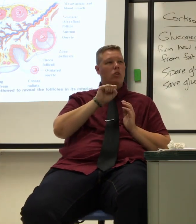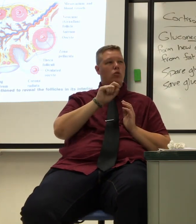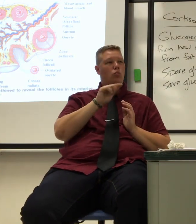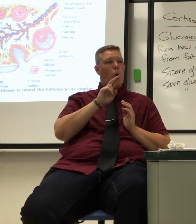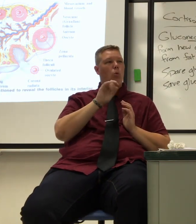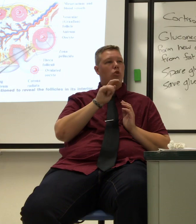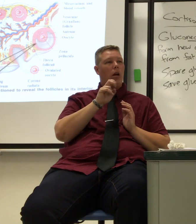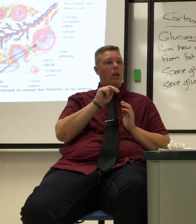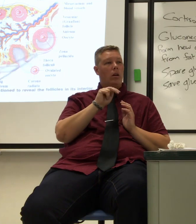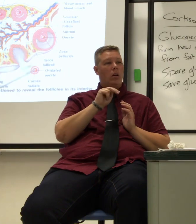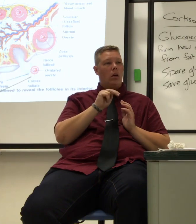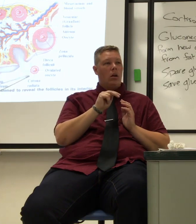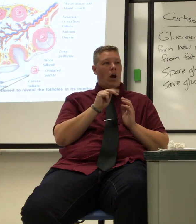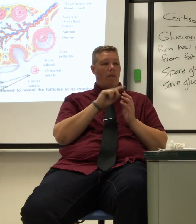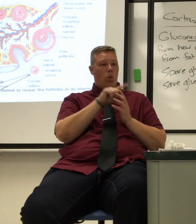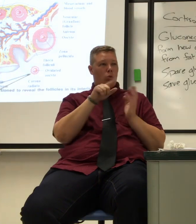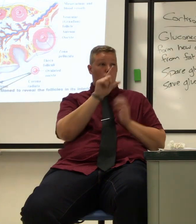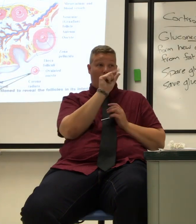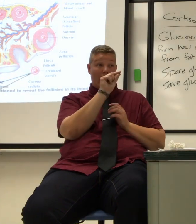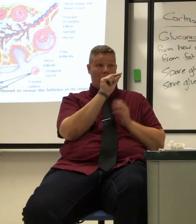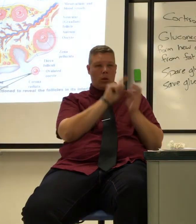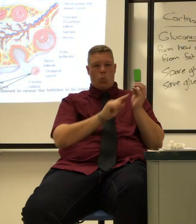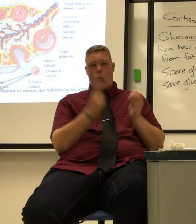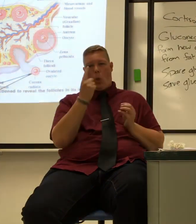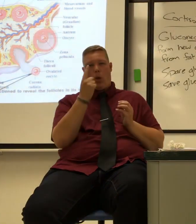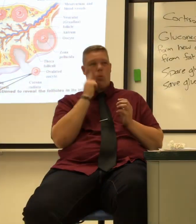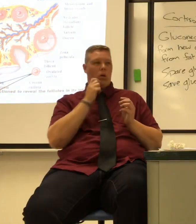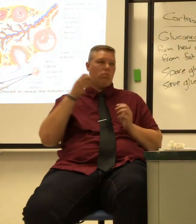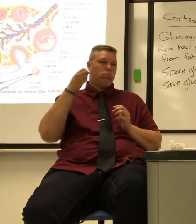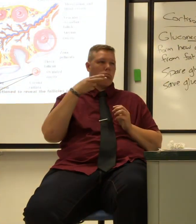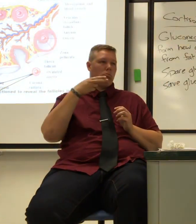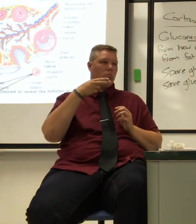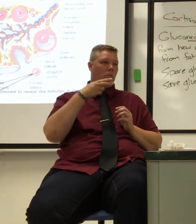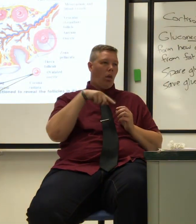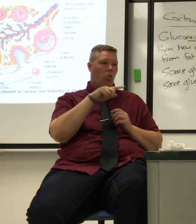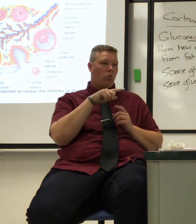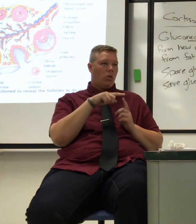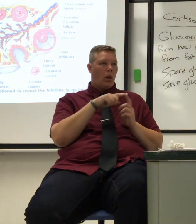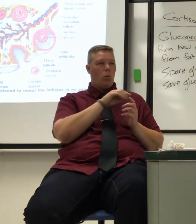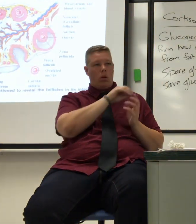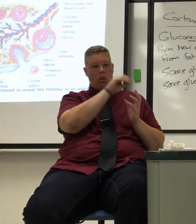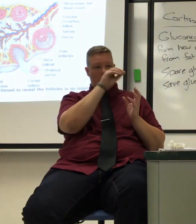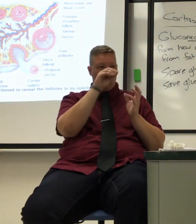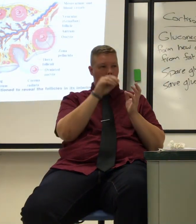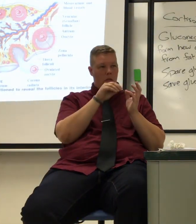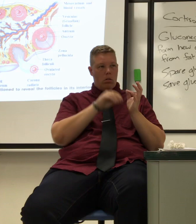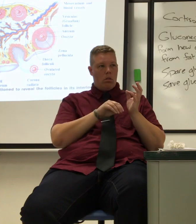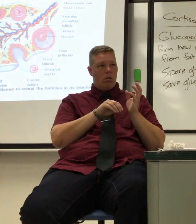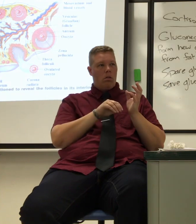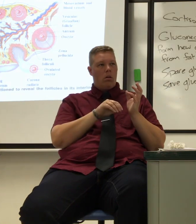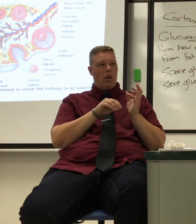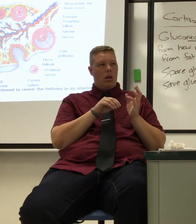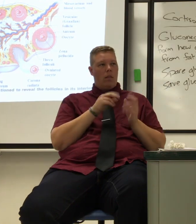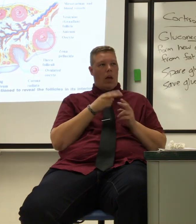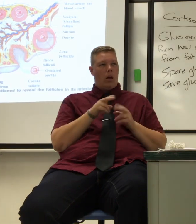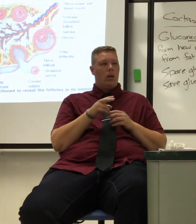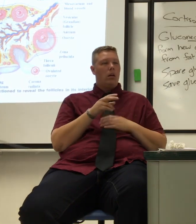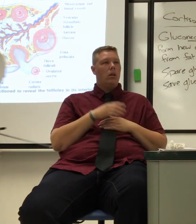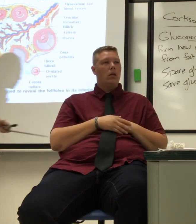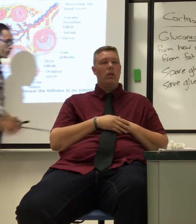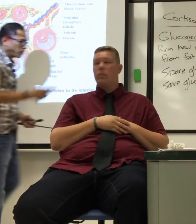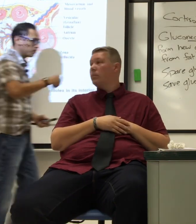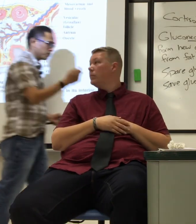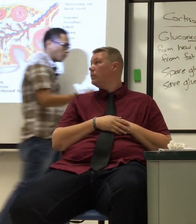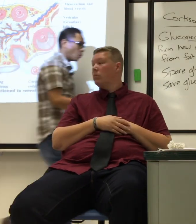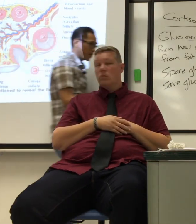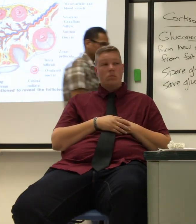One will achieve dominance and ovulate its egg, which may or may not be fertilized that month. Okay? All right, so to kind of